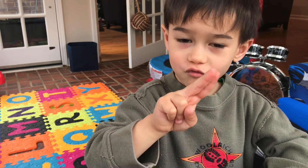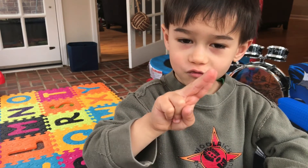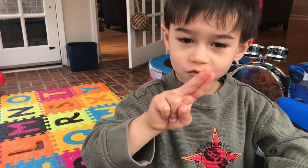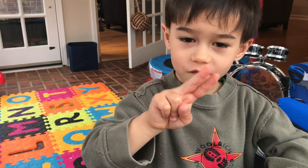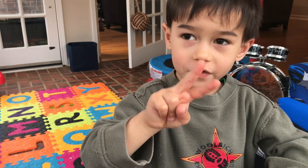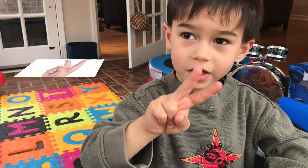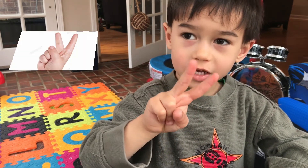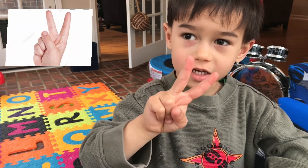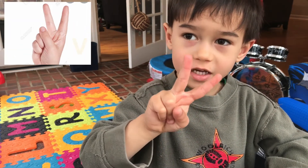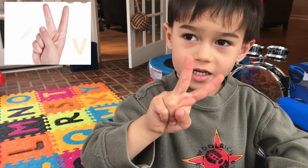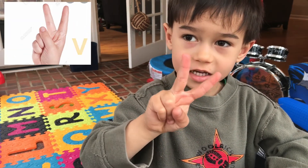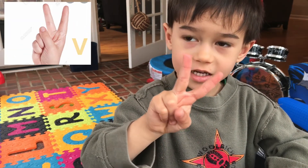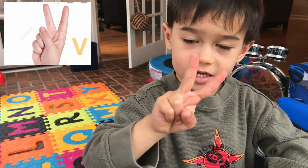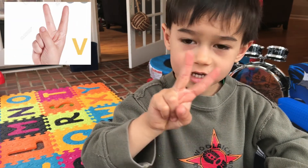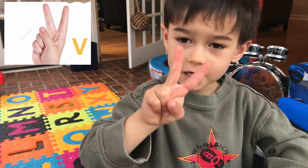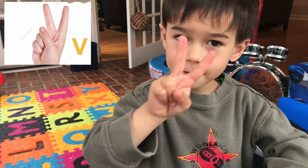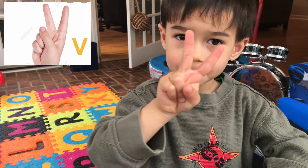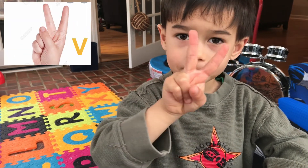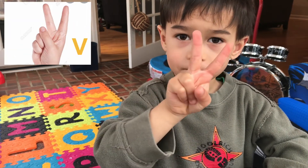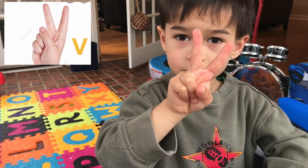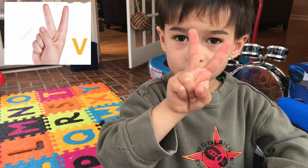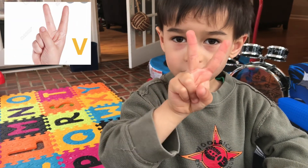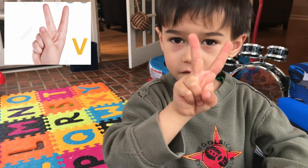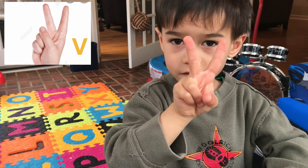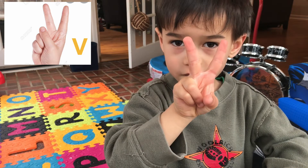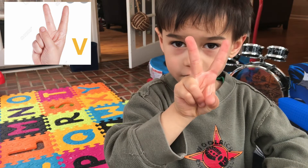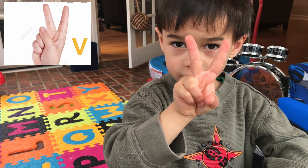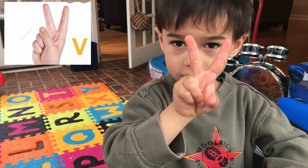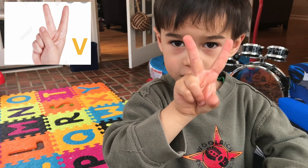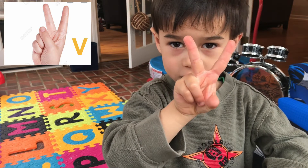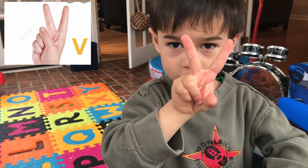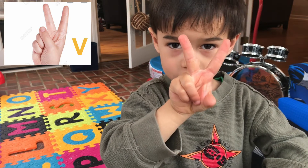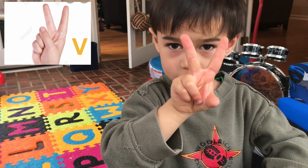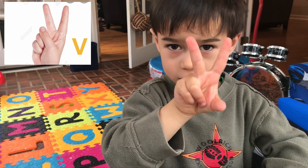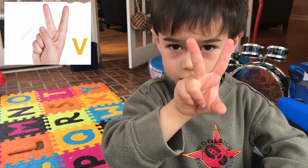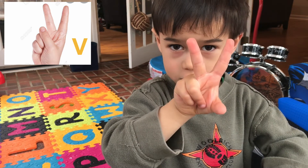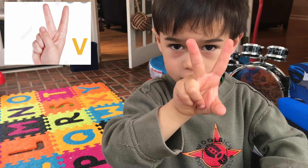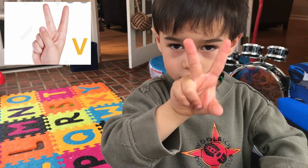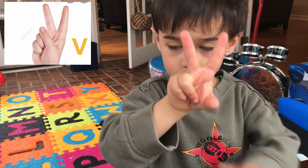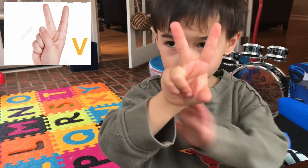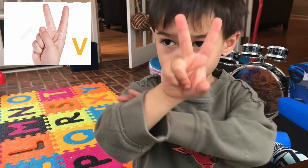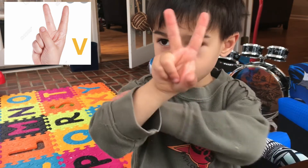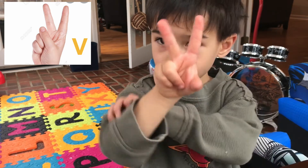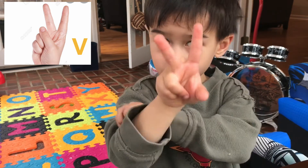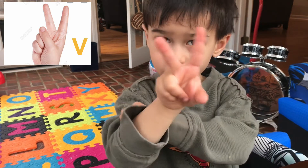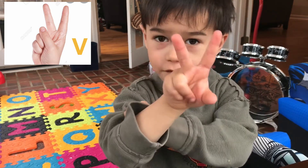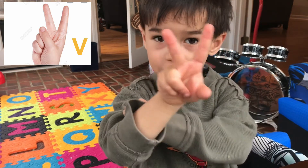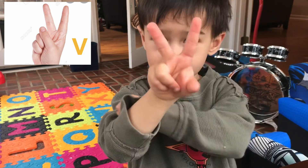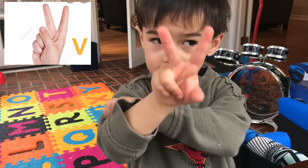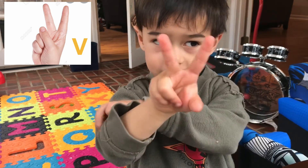V. V, just like that. V is for violin.